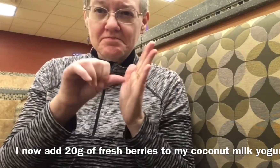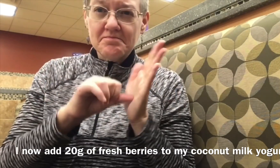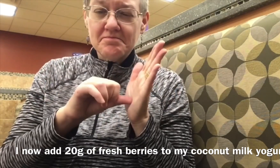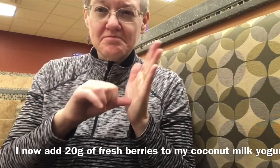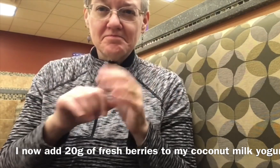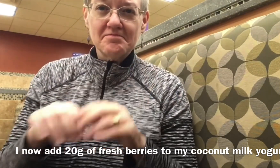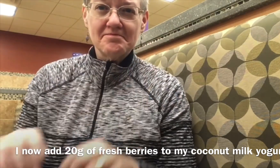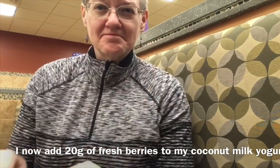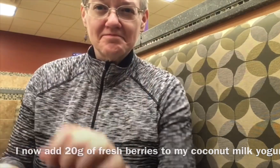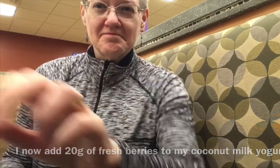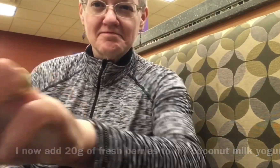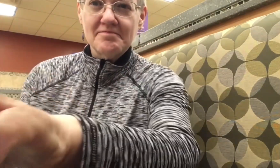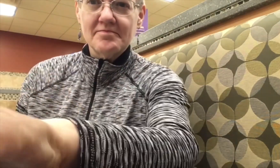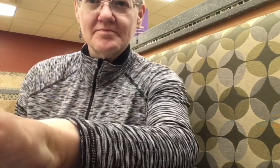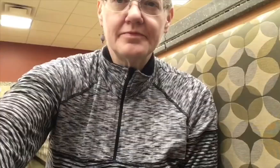pumpkin and maybe carrots.